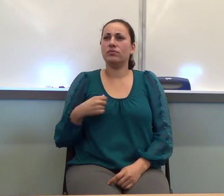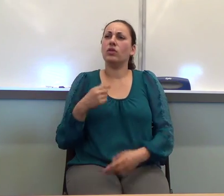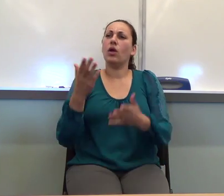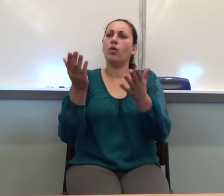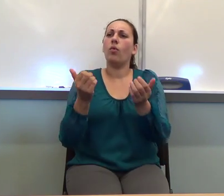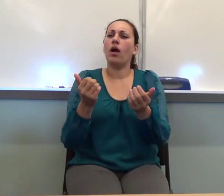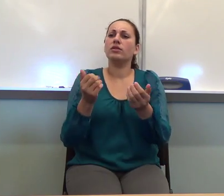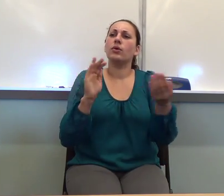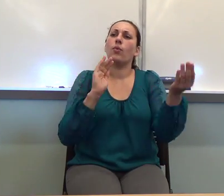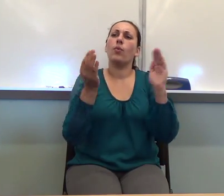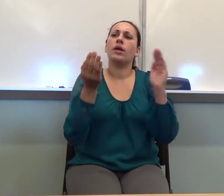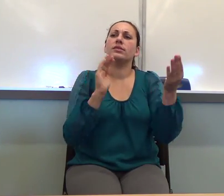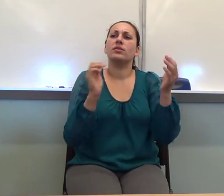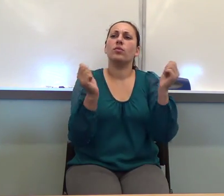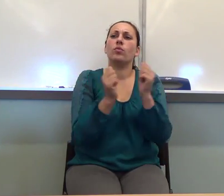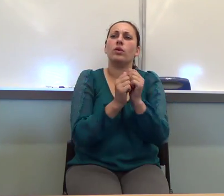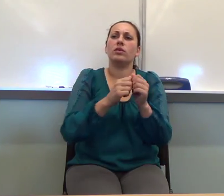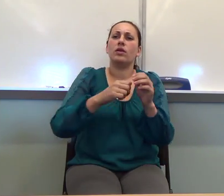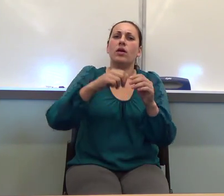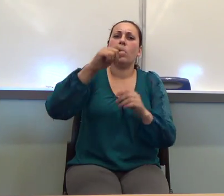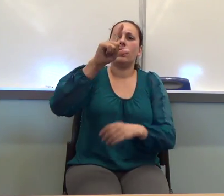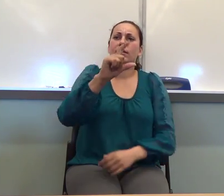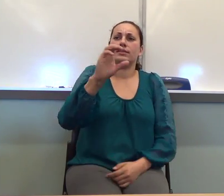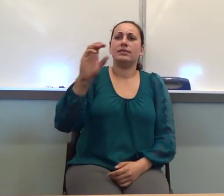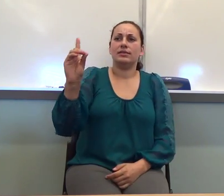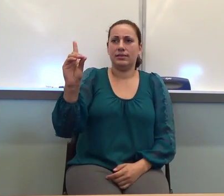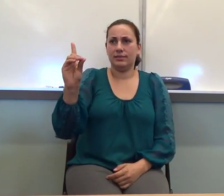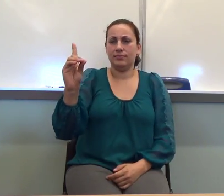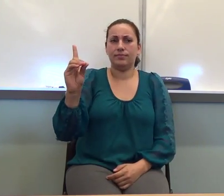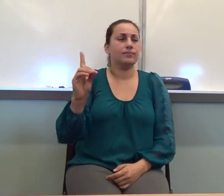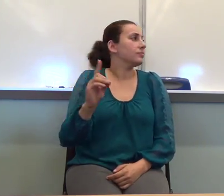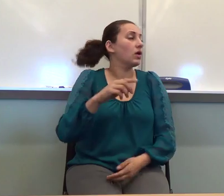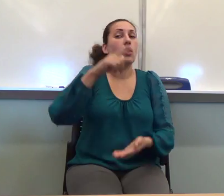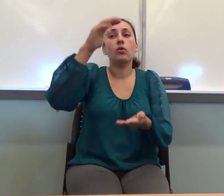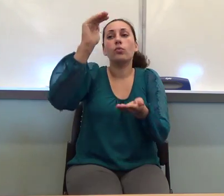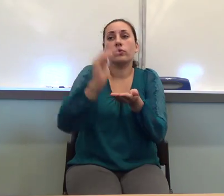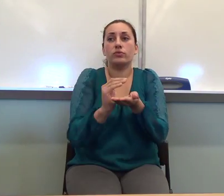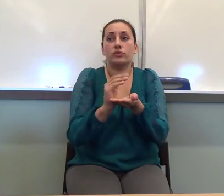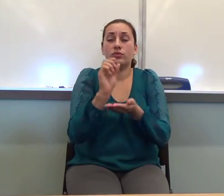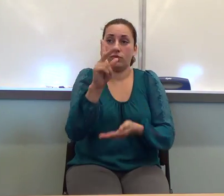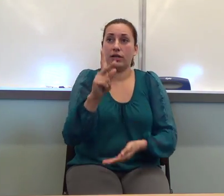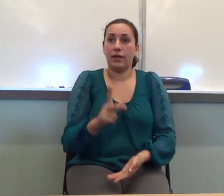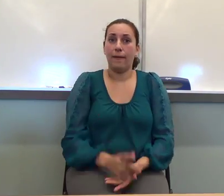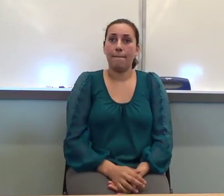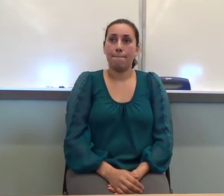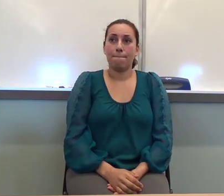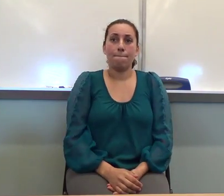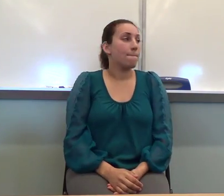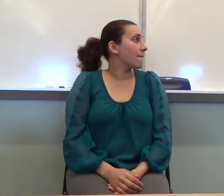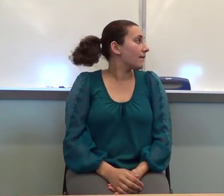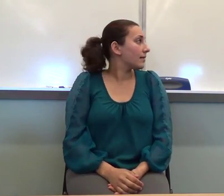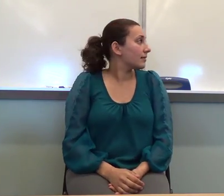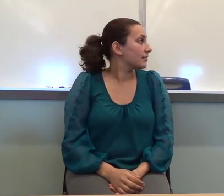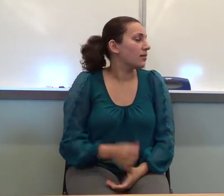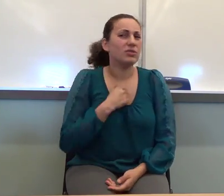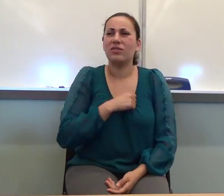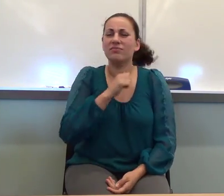whole numbers in the numerator and denominator. And again, this tells you how to form the ratio. But since we're going to form